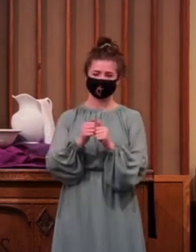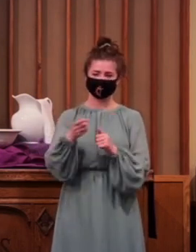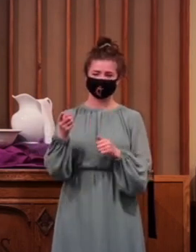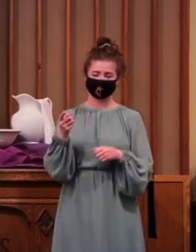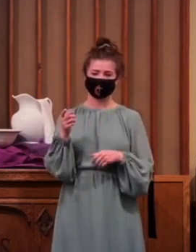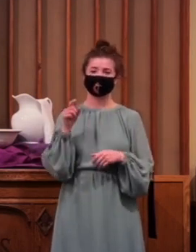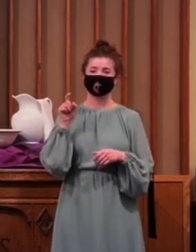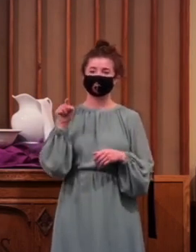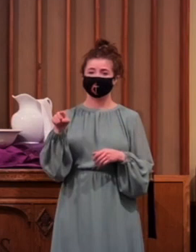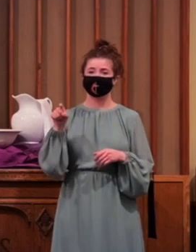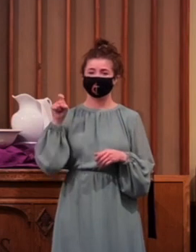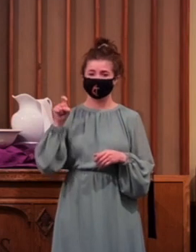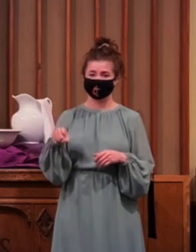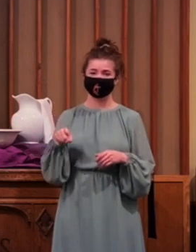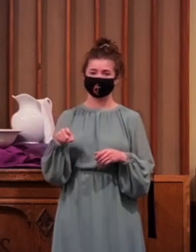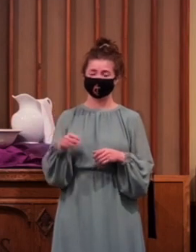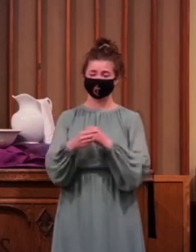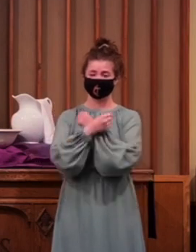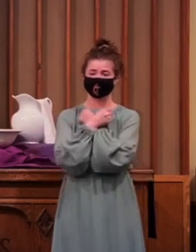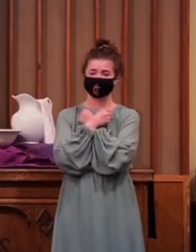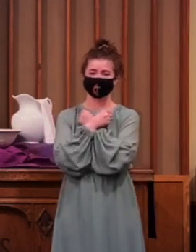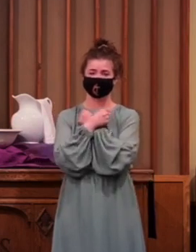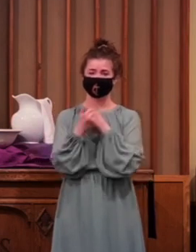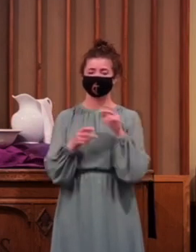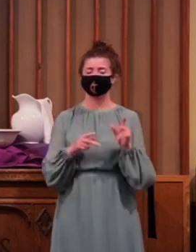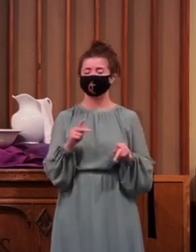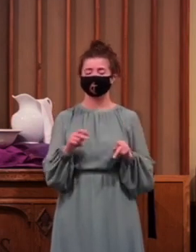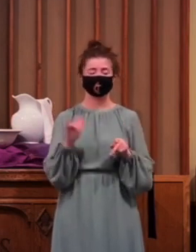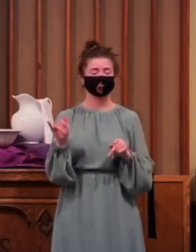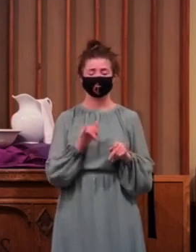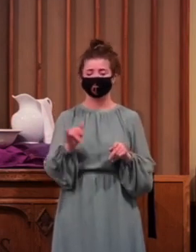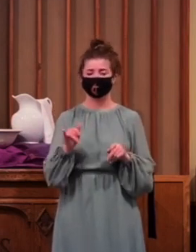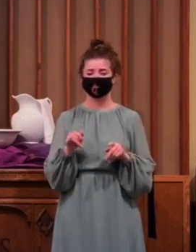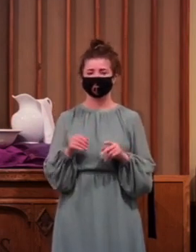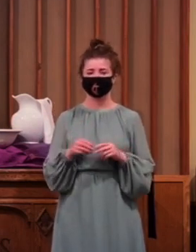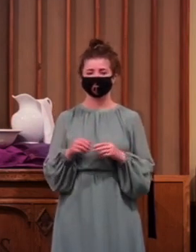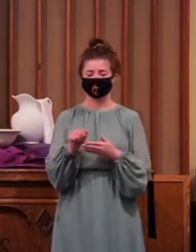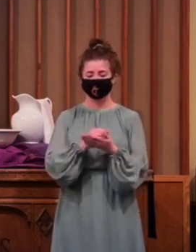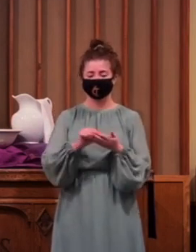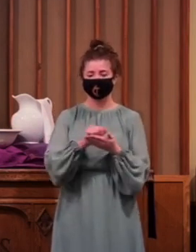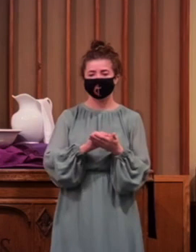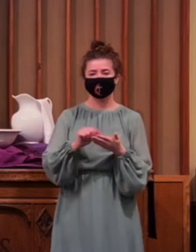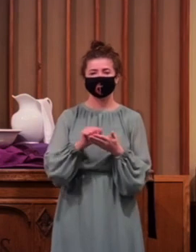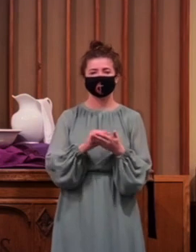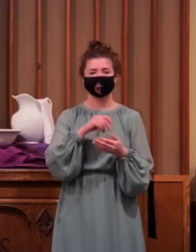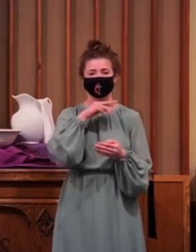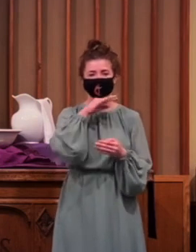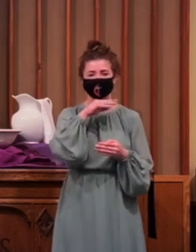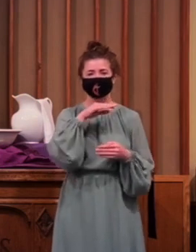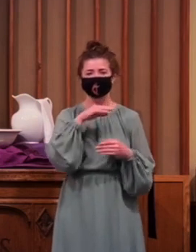love one another, to wash off the weariness of the world from each